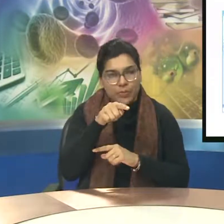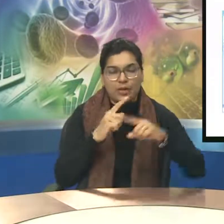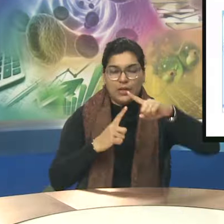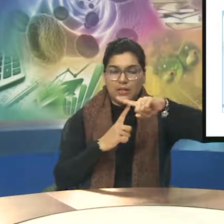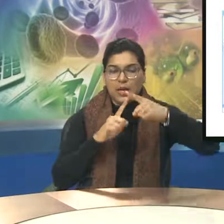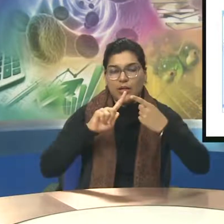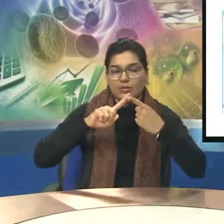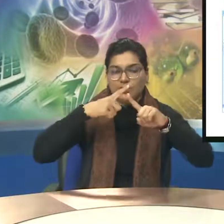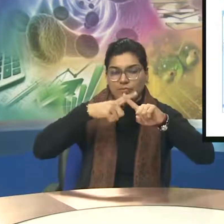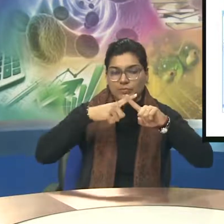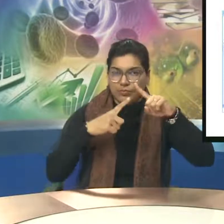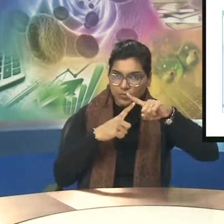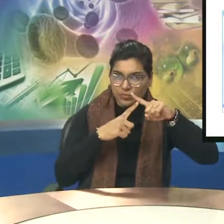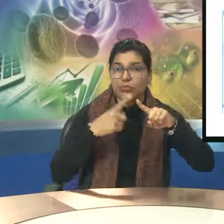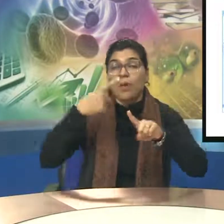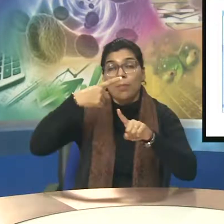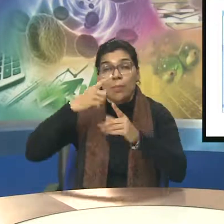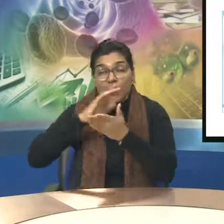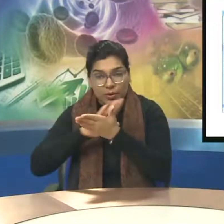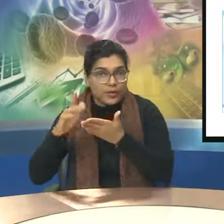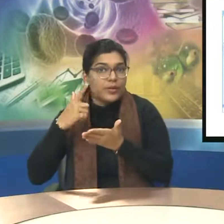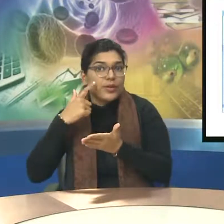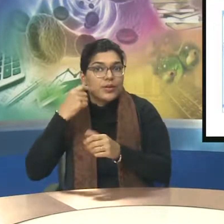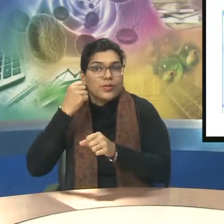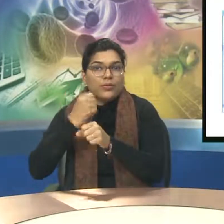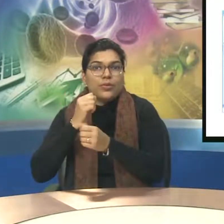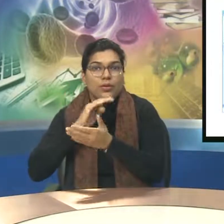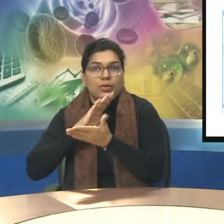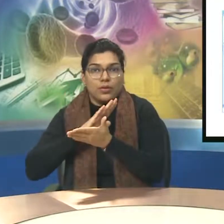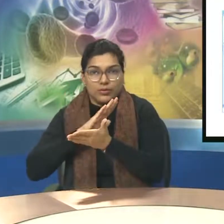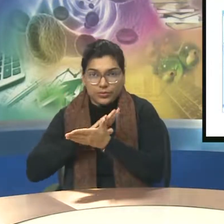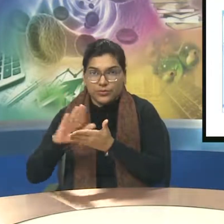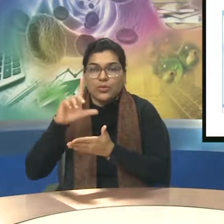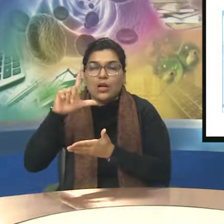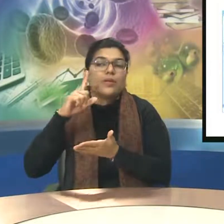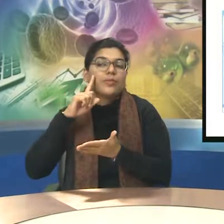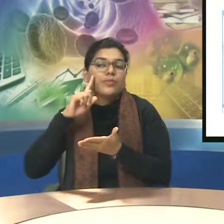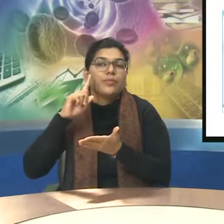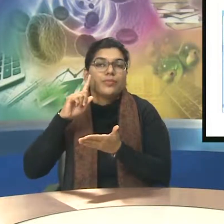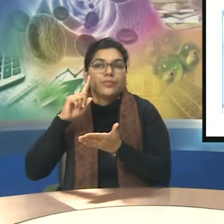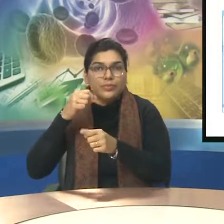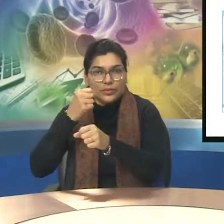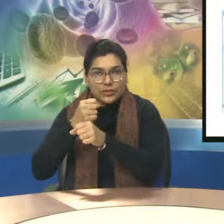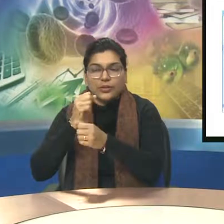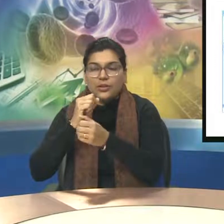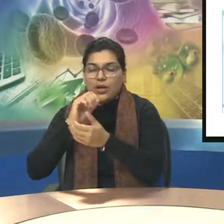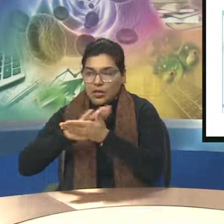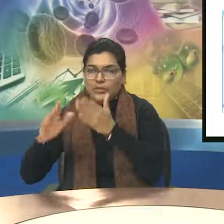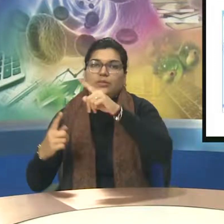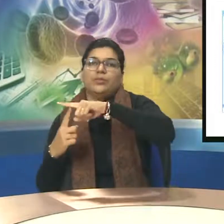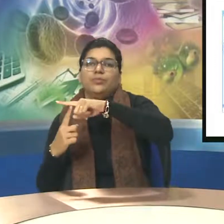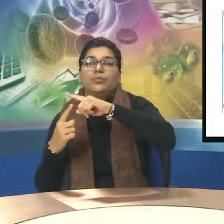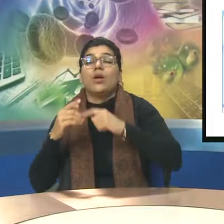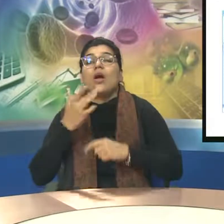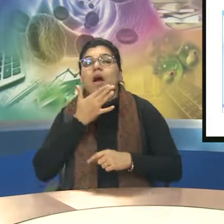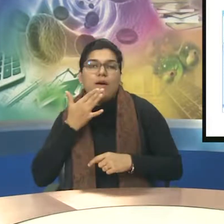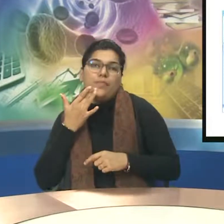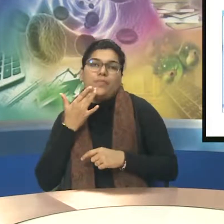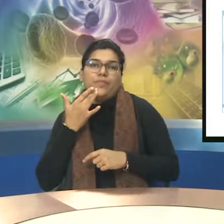highlighter. Similar feature has been indulged in computer. Whenever you